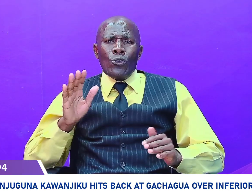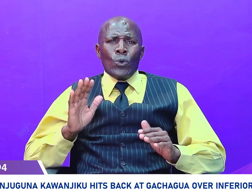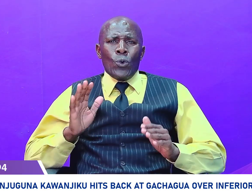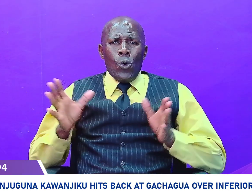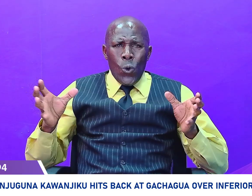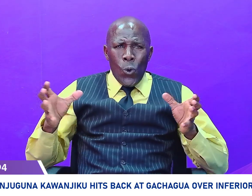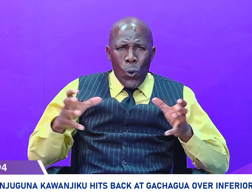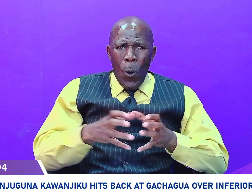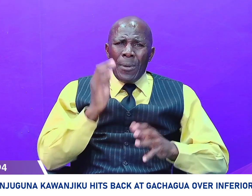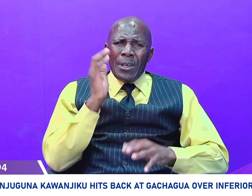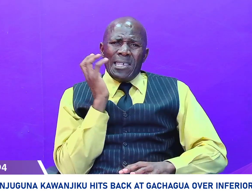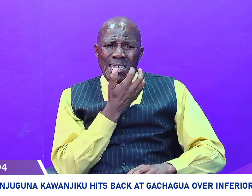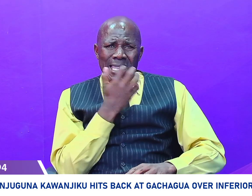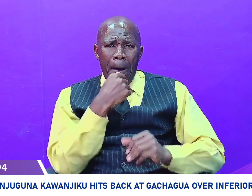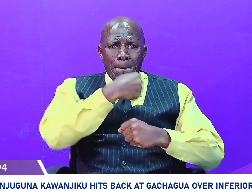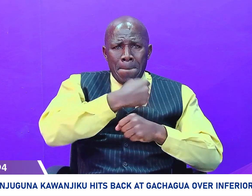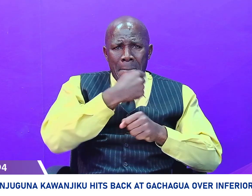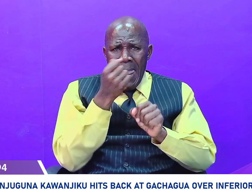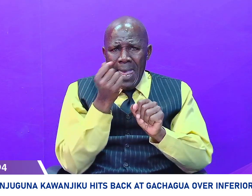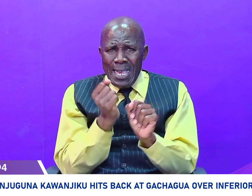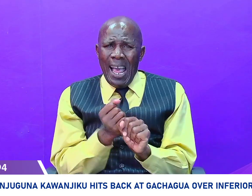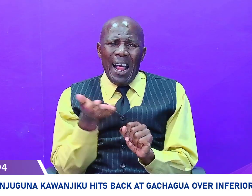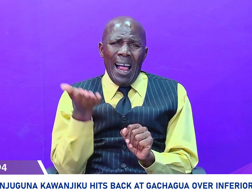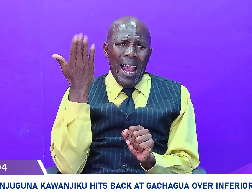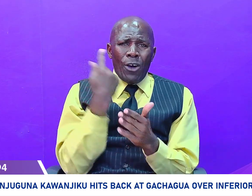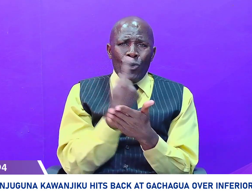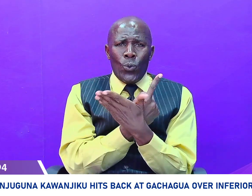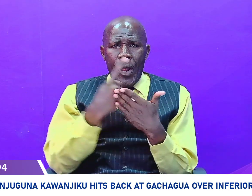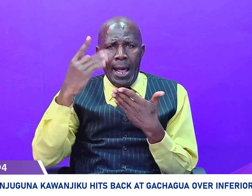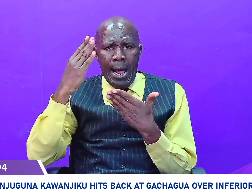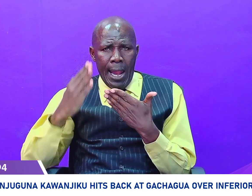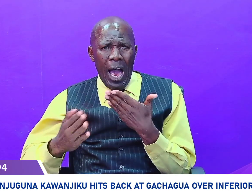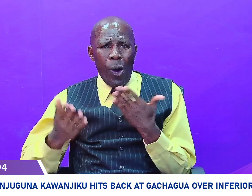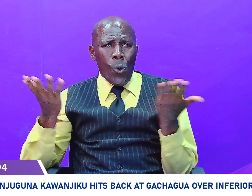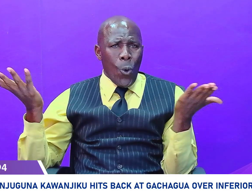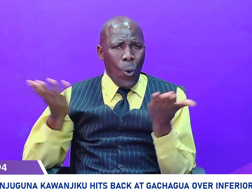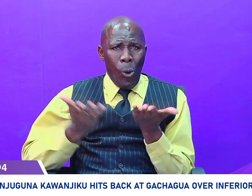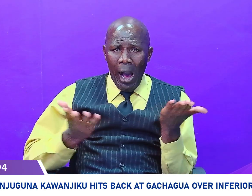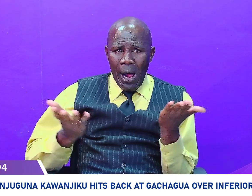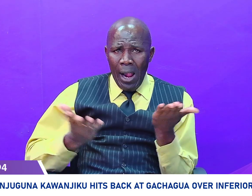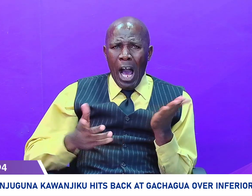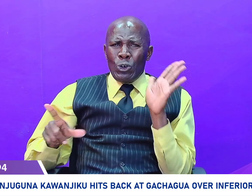he lamented the quality of elected leadership in the Mount Kenya region.